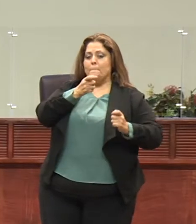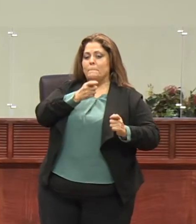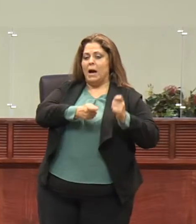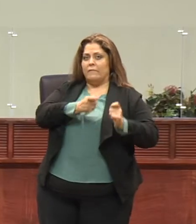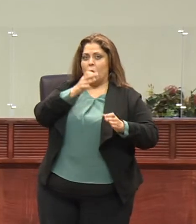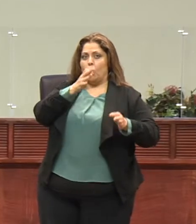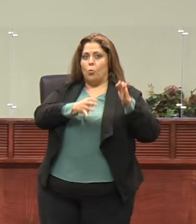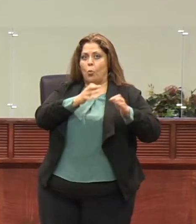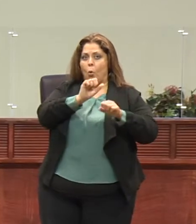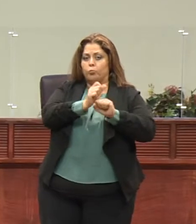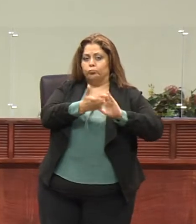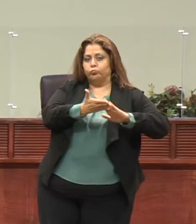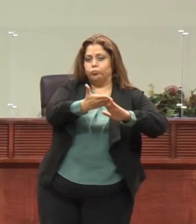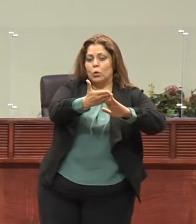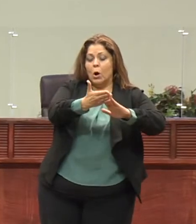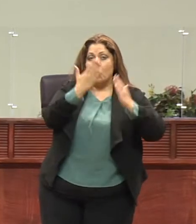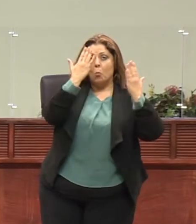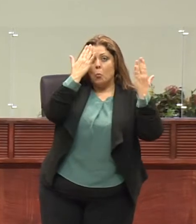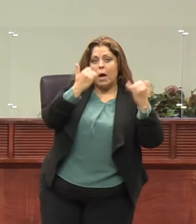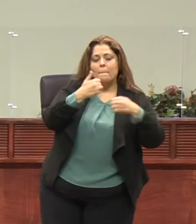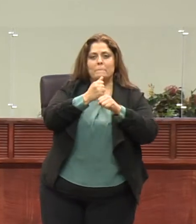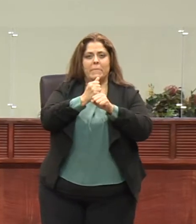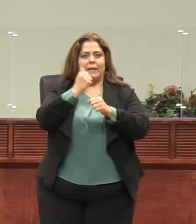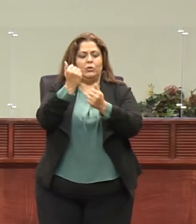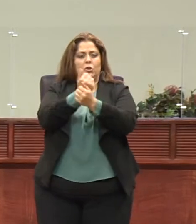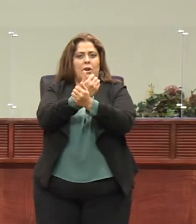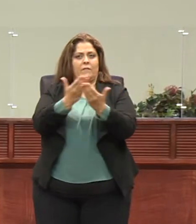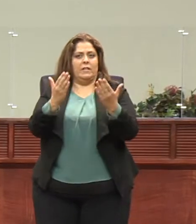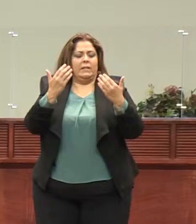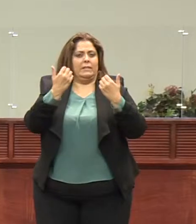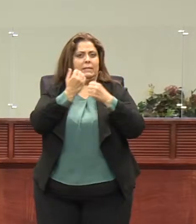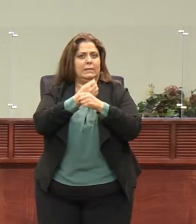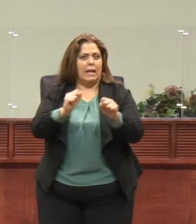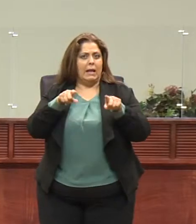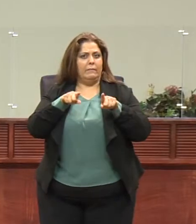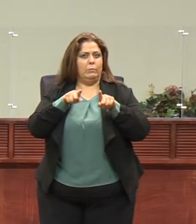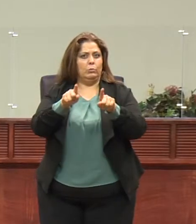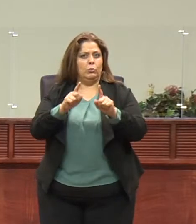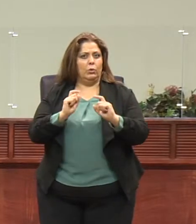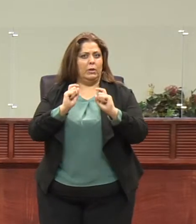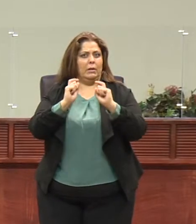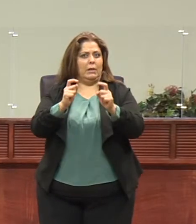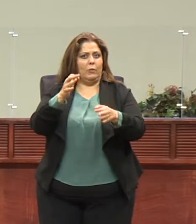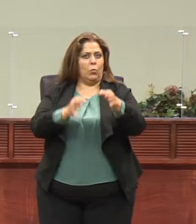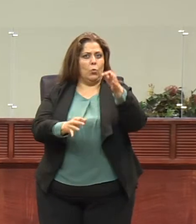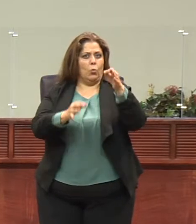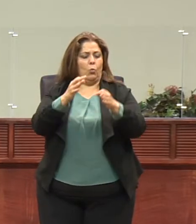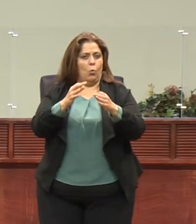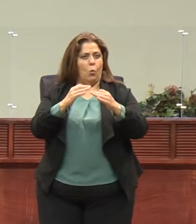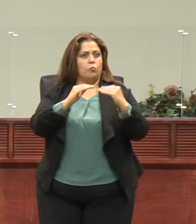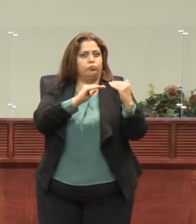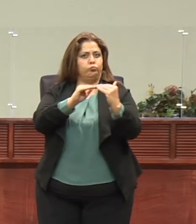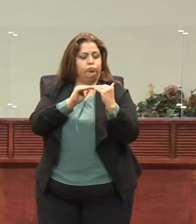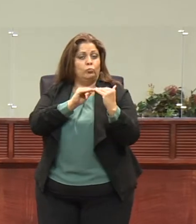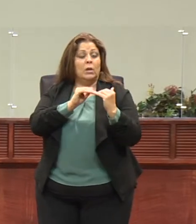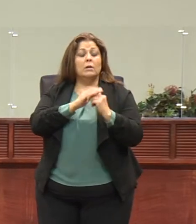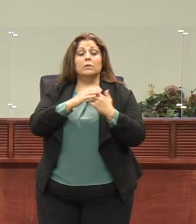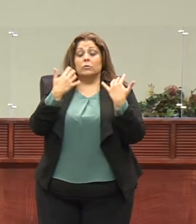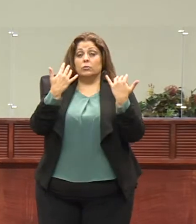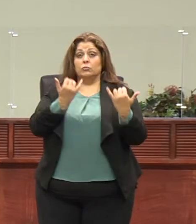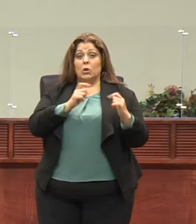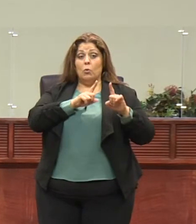the safe administration of justice. So, masks are now required in all